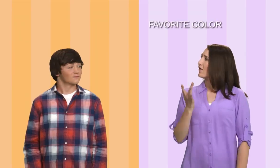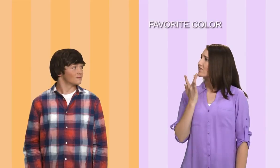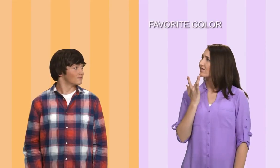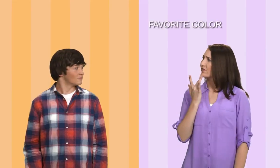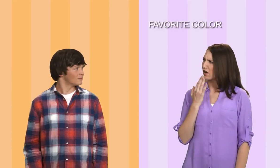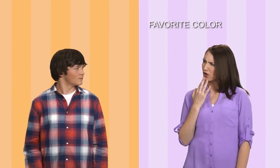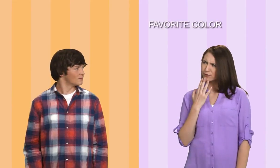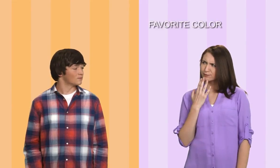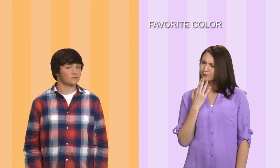Favorite color?